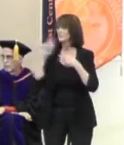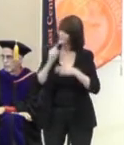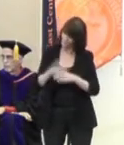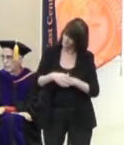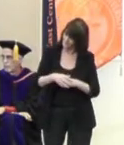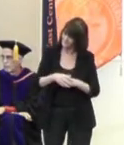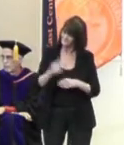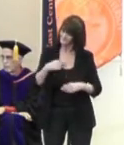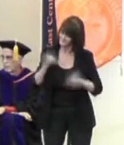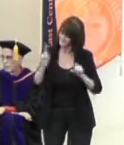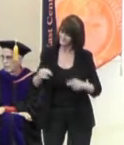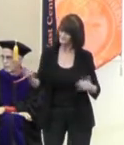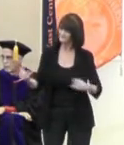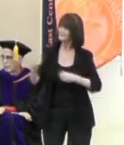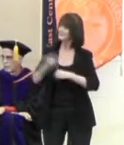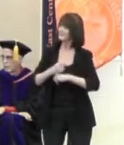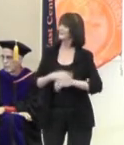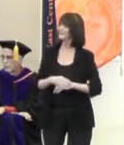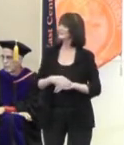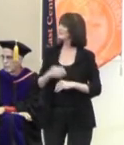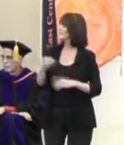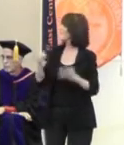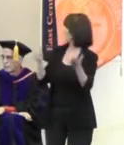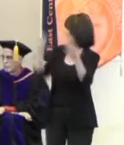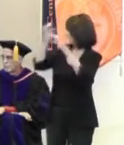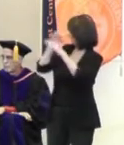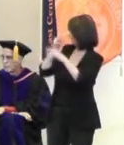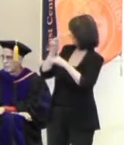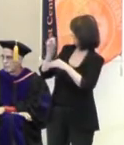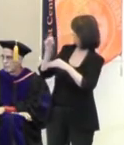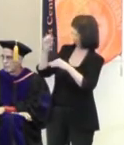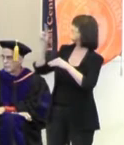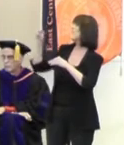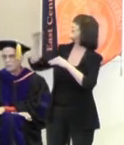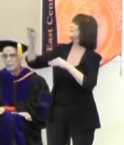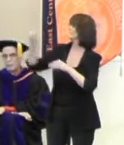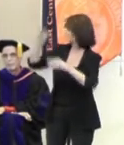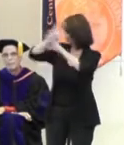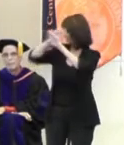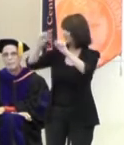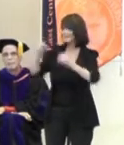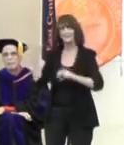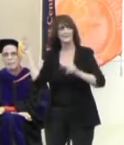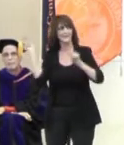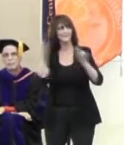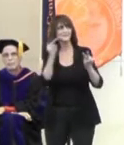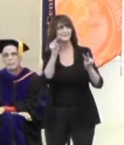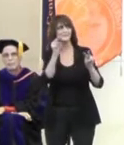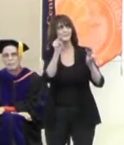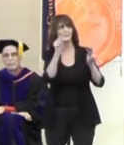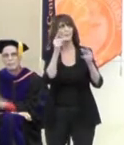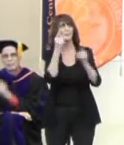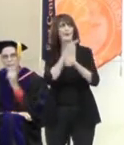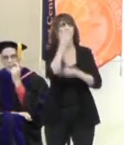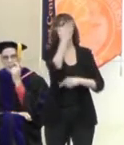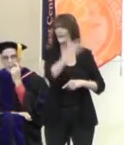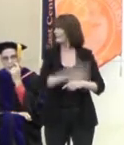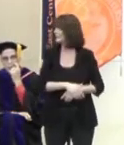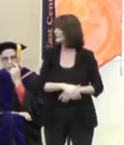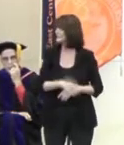I come in here today, Madam President, and I look up there, and it says right there. Right there.